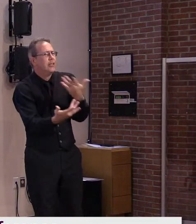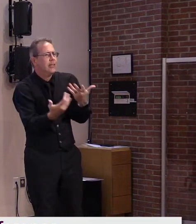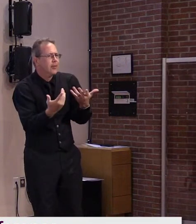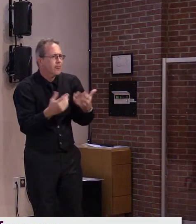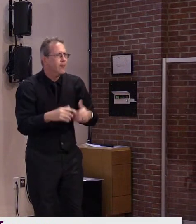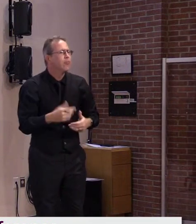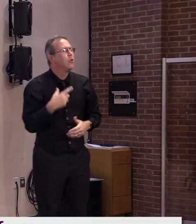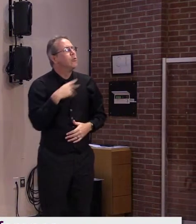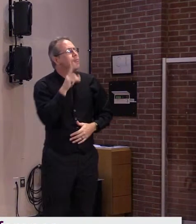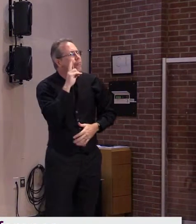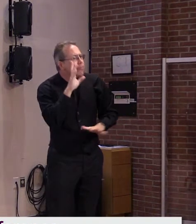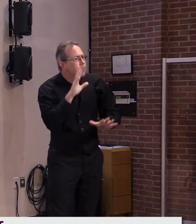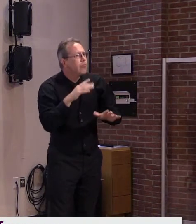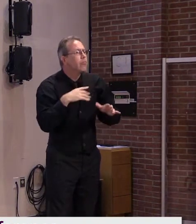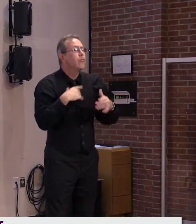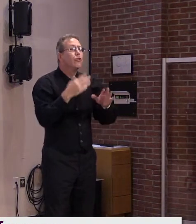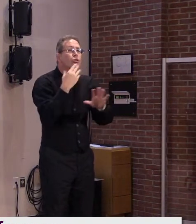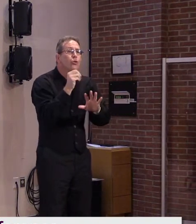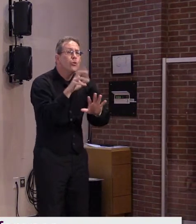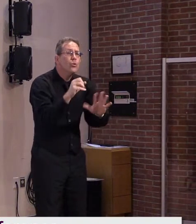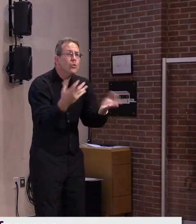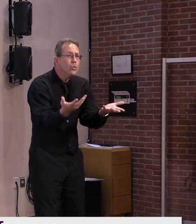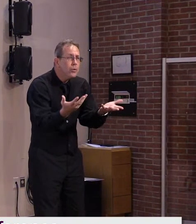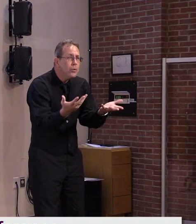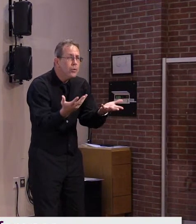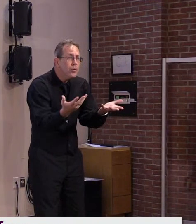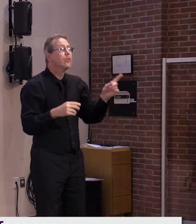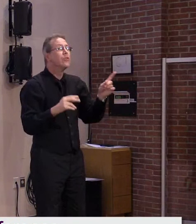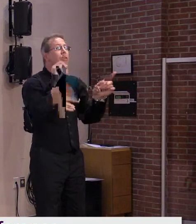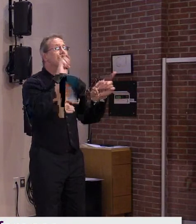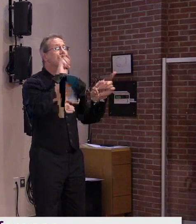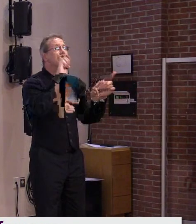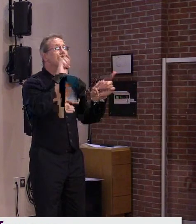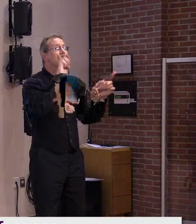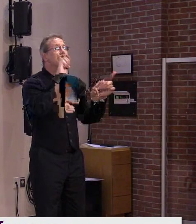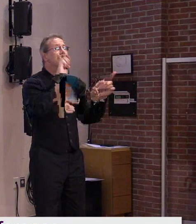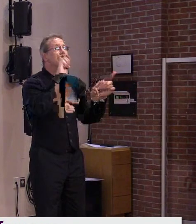that it's improving in the region around us. We'll want to see that continue.